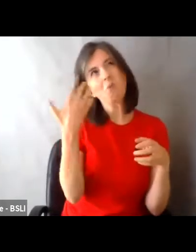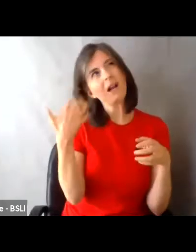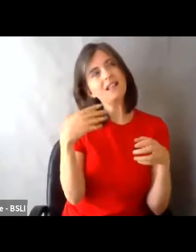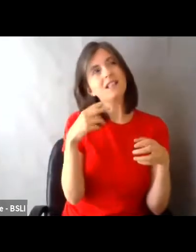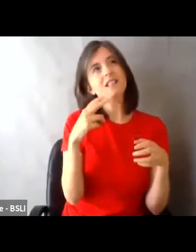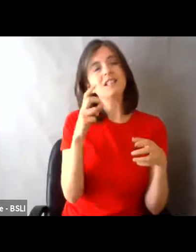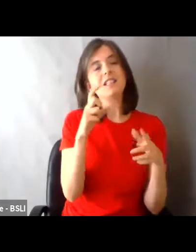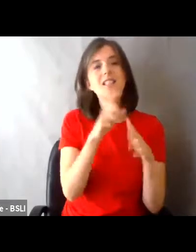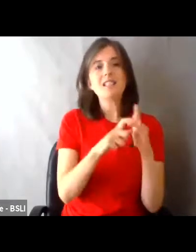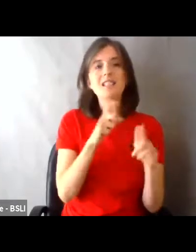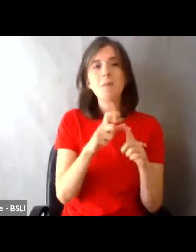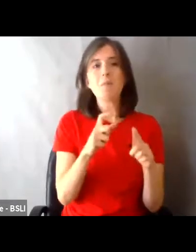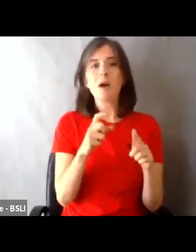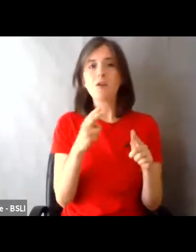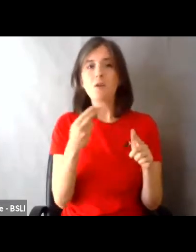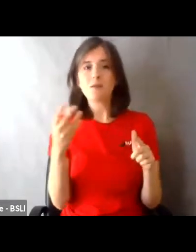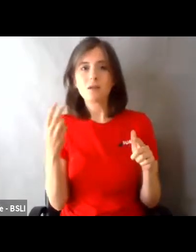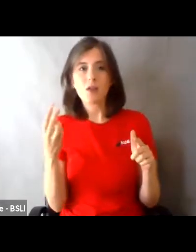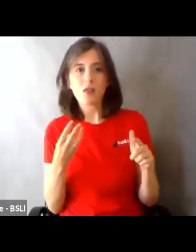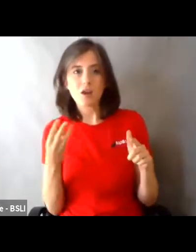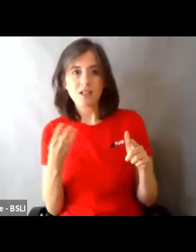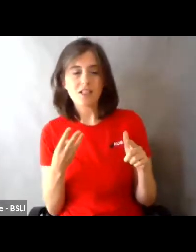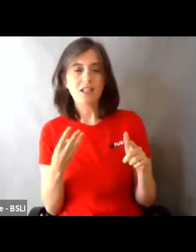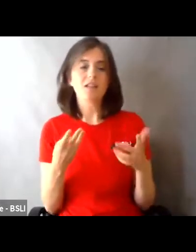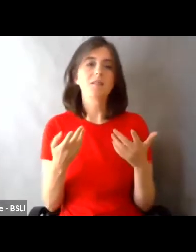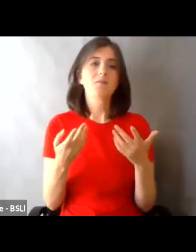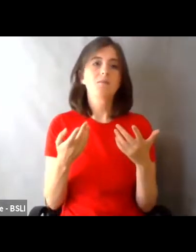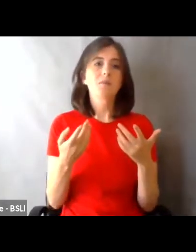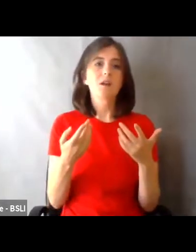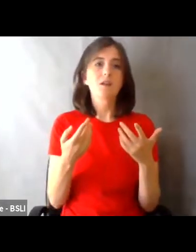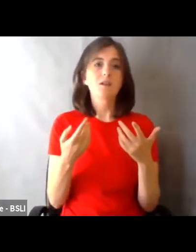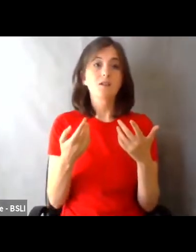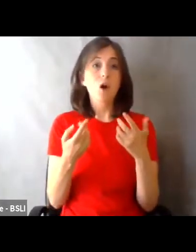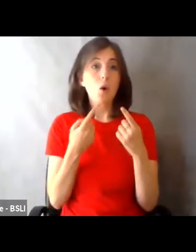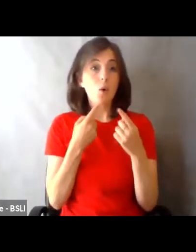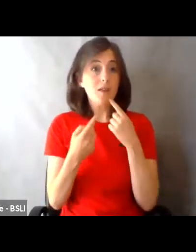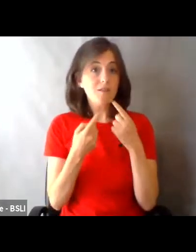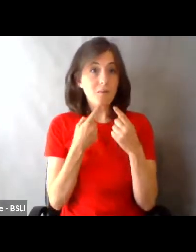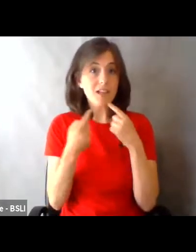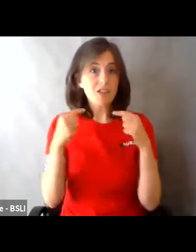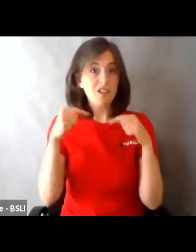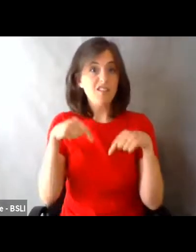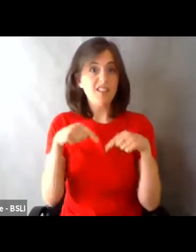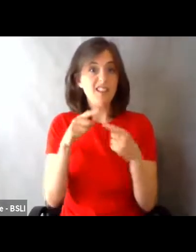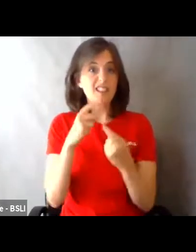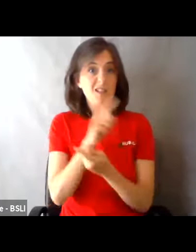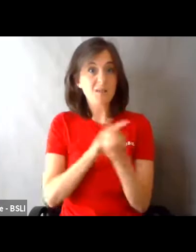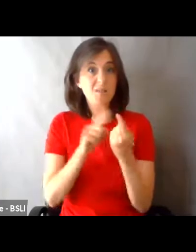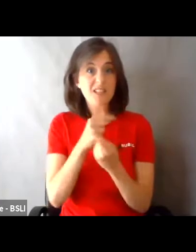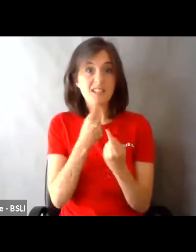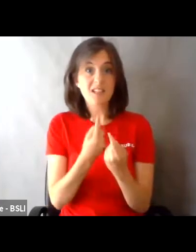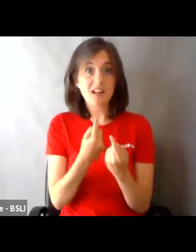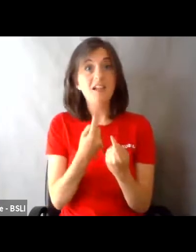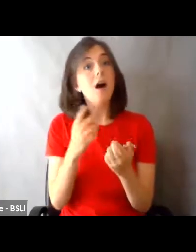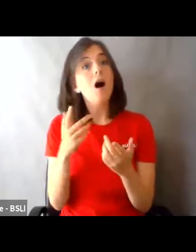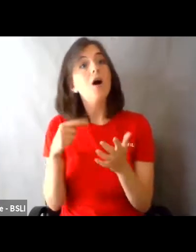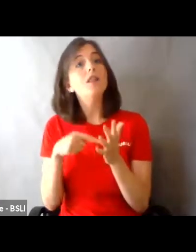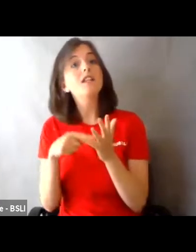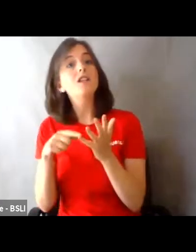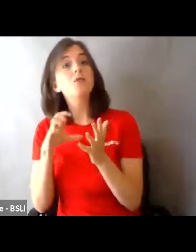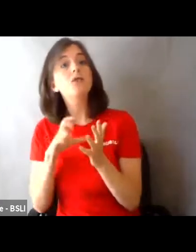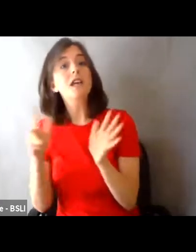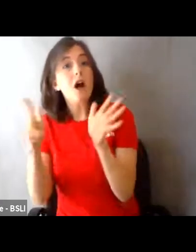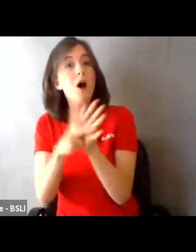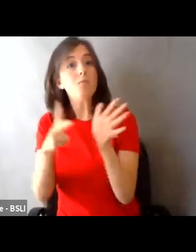and as the information for this meeting said, that UBI was approved by the TUC back